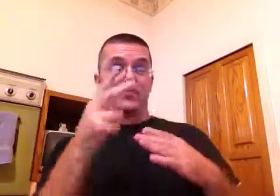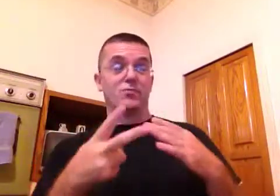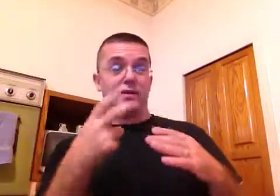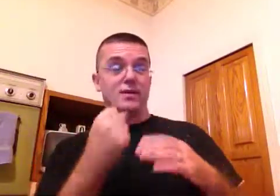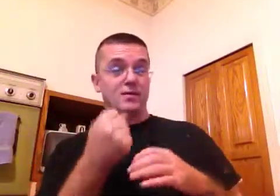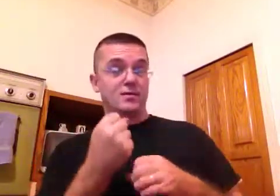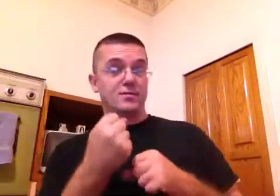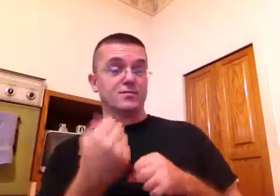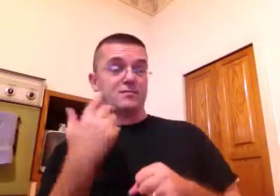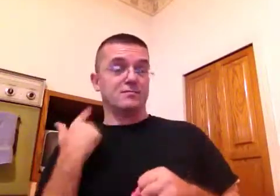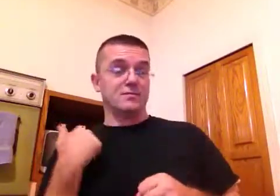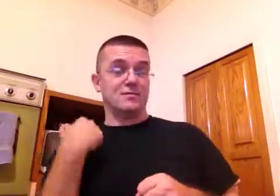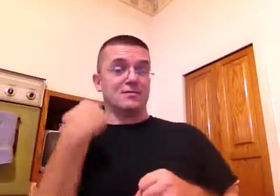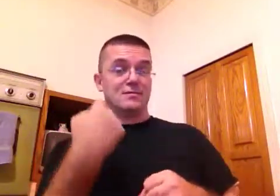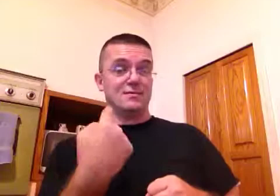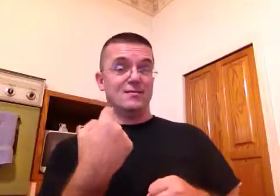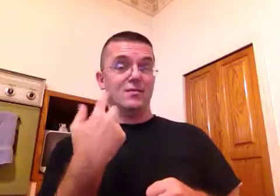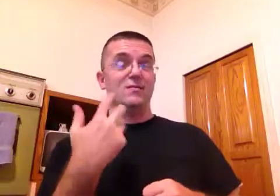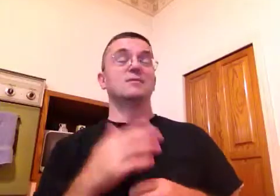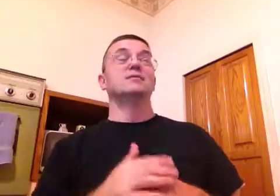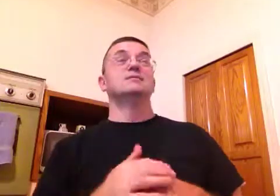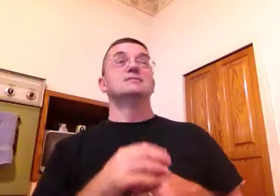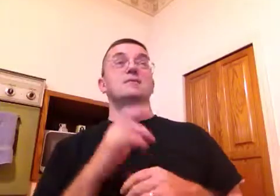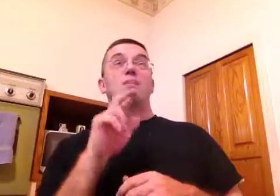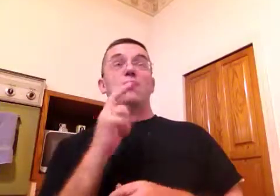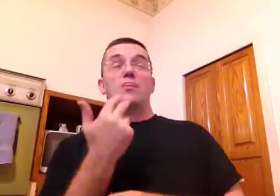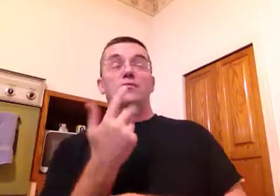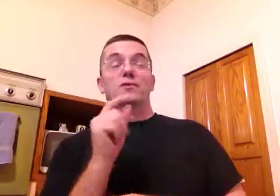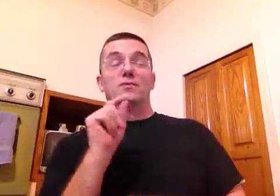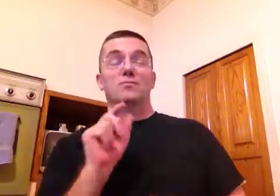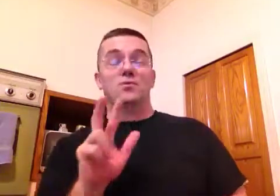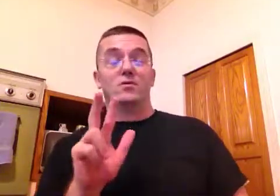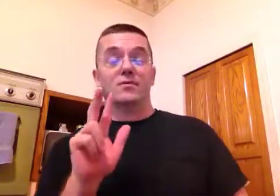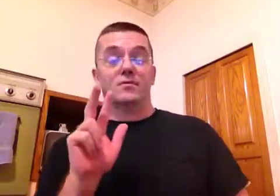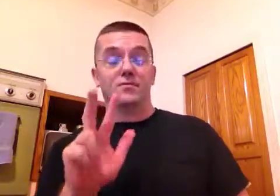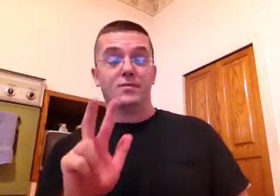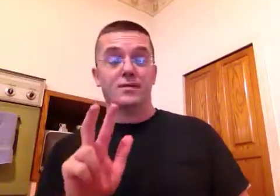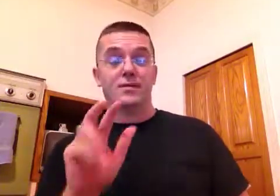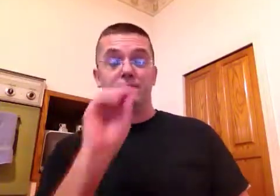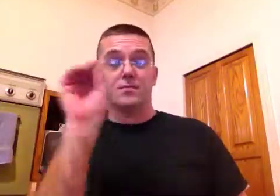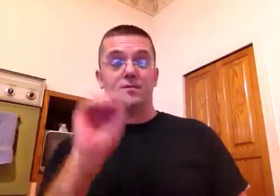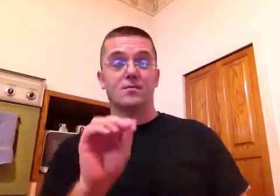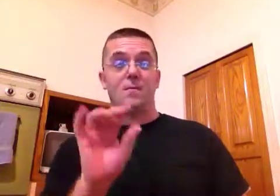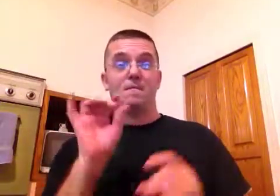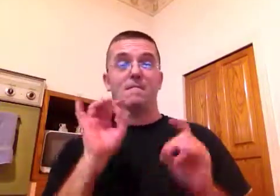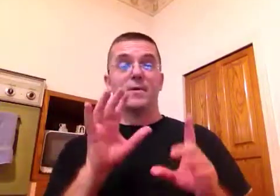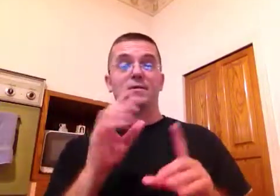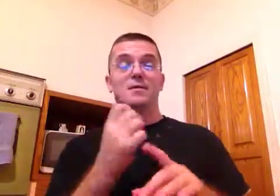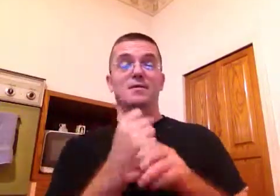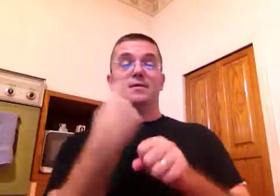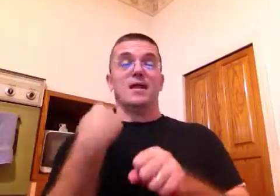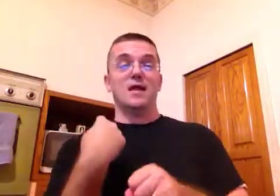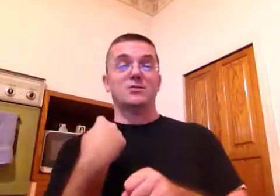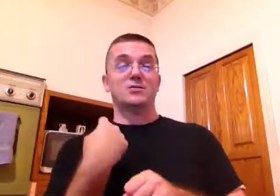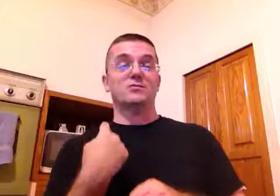averaged 13% a year, but it really was awful year before last. It actually lost a little